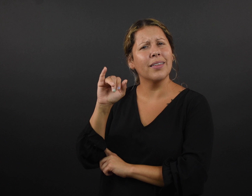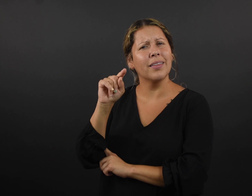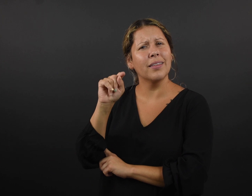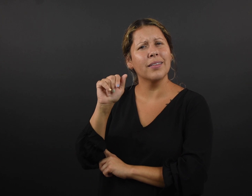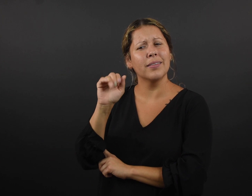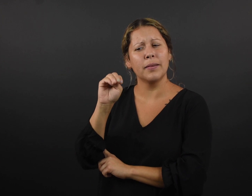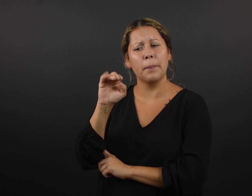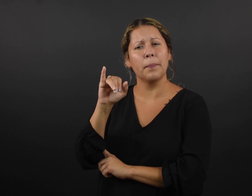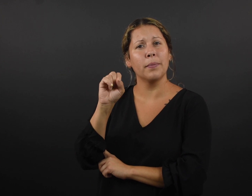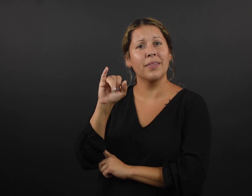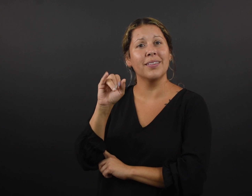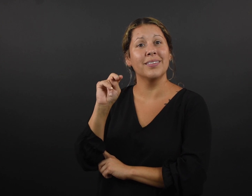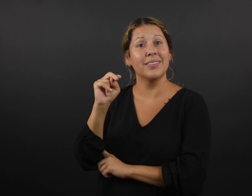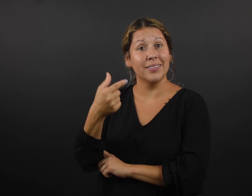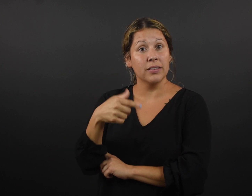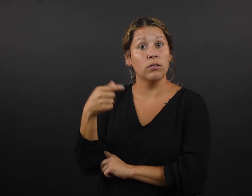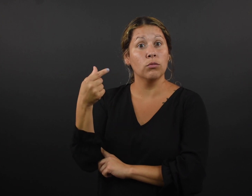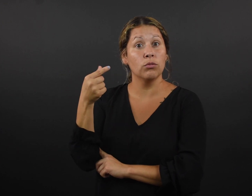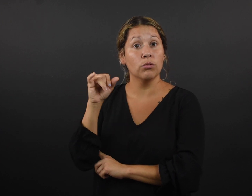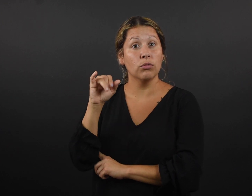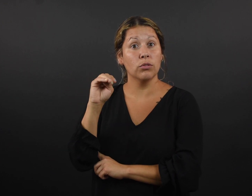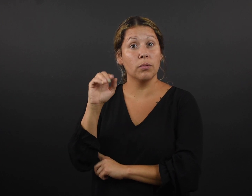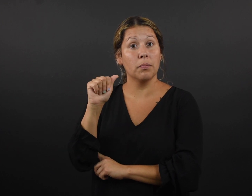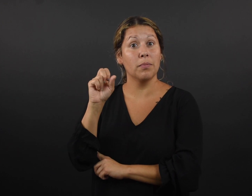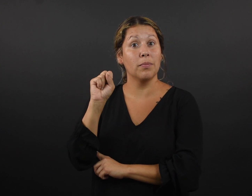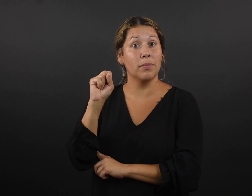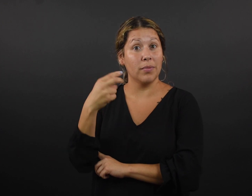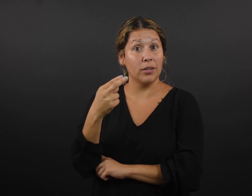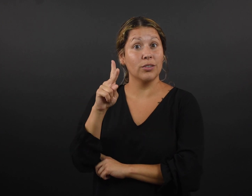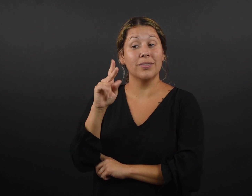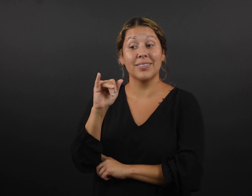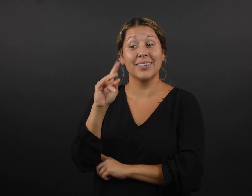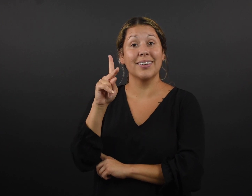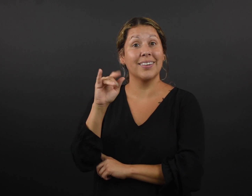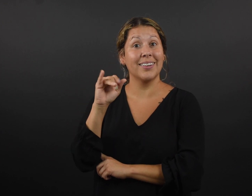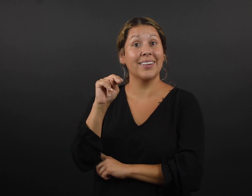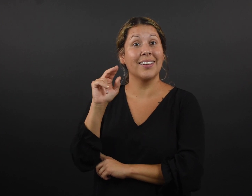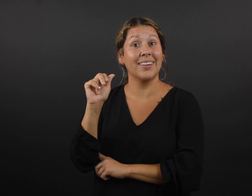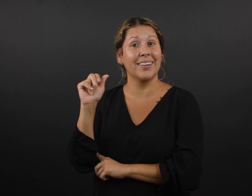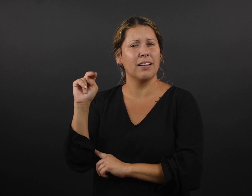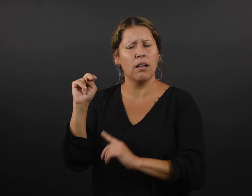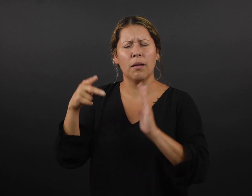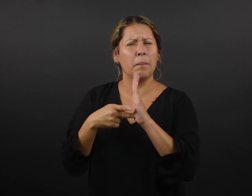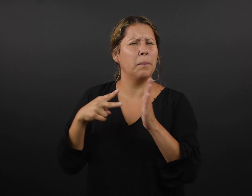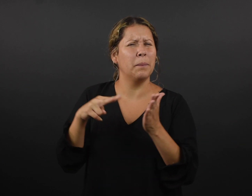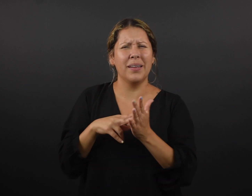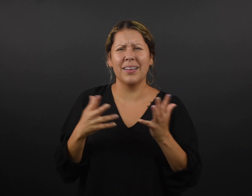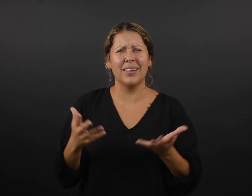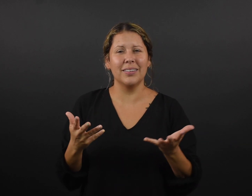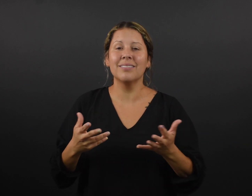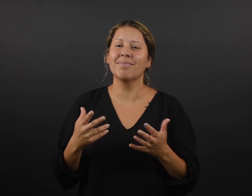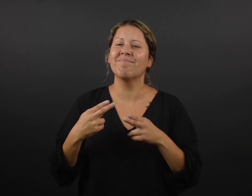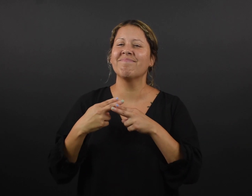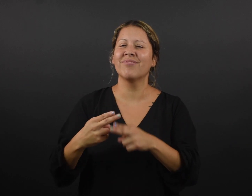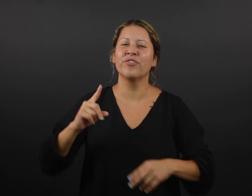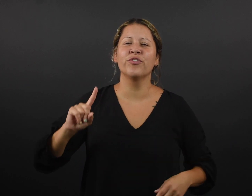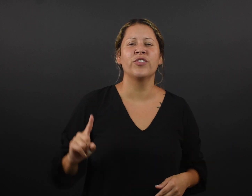to breast milk's beneficial properties and acknowledging that it is the